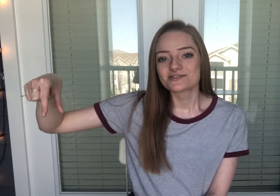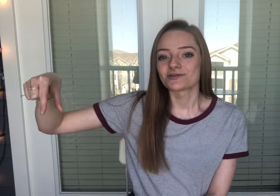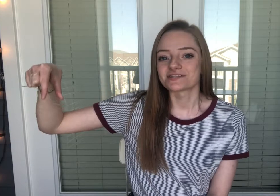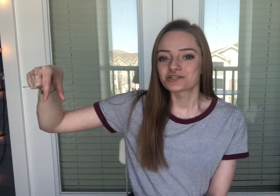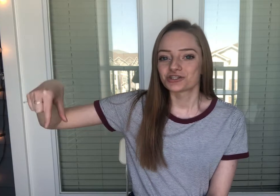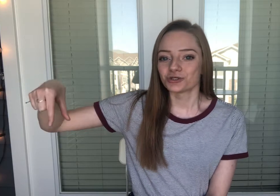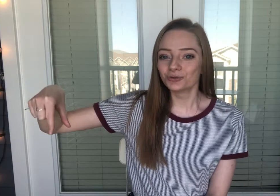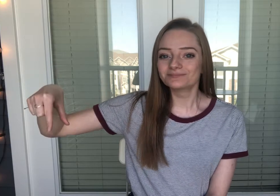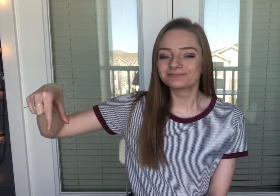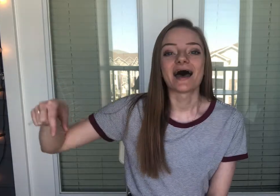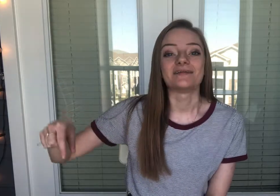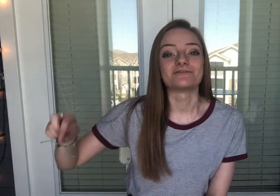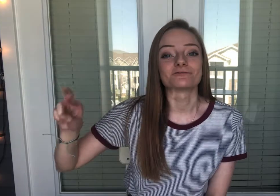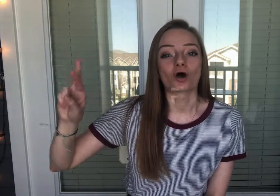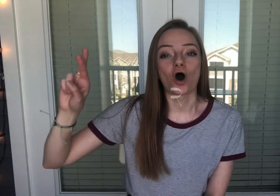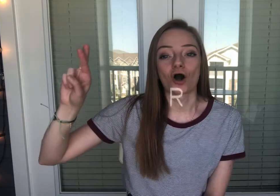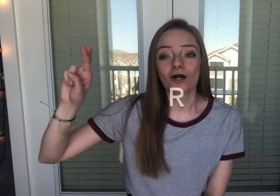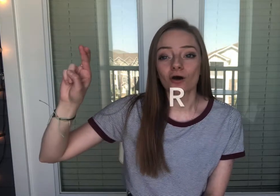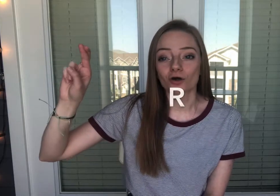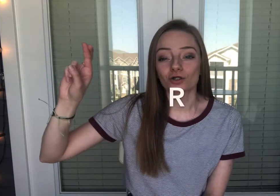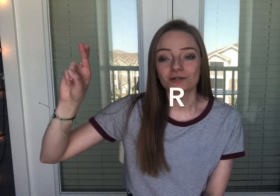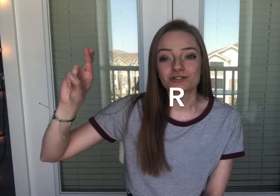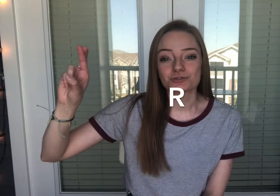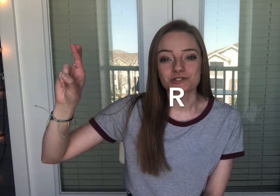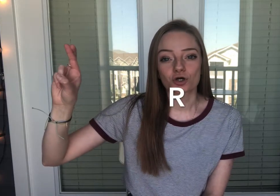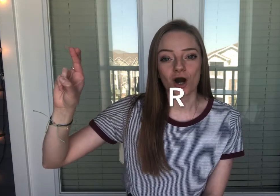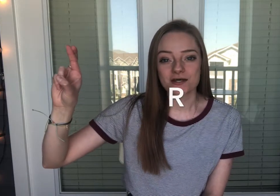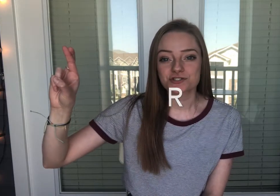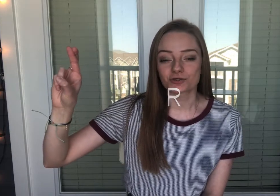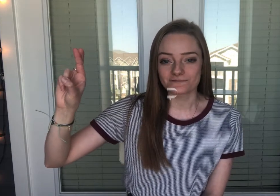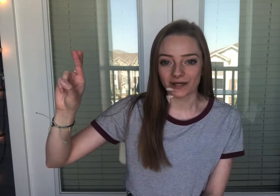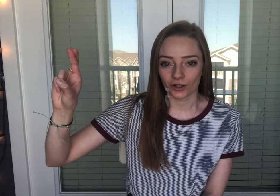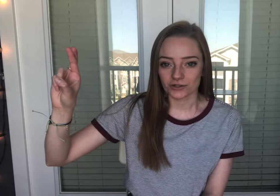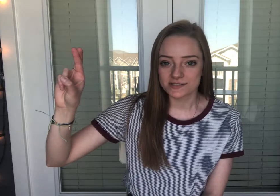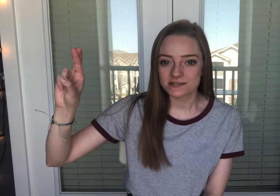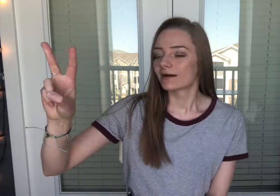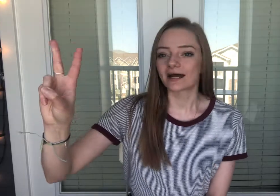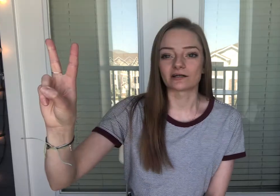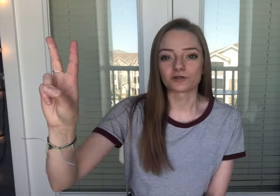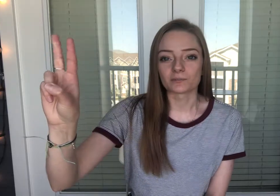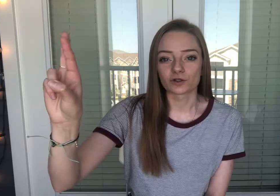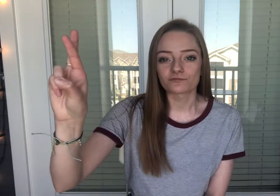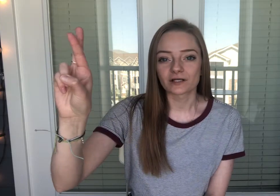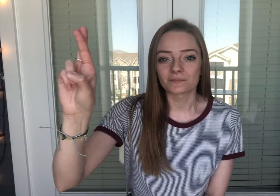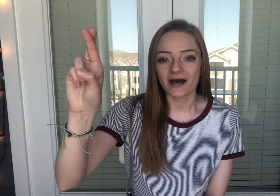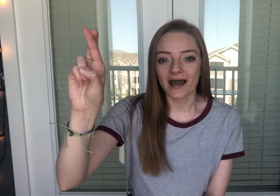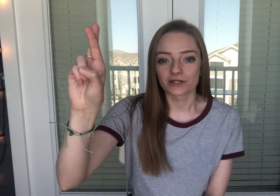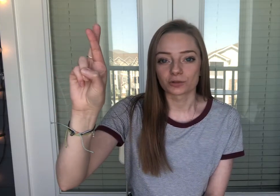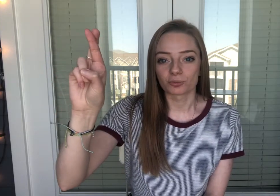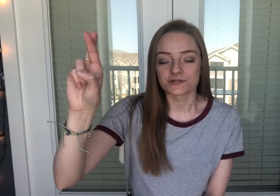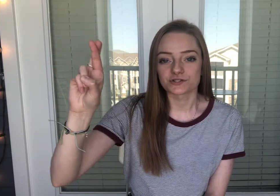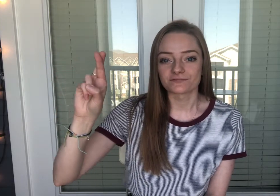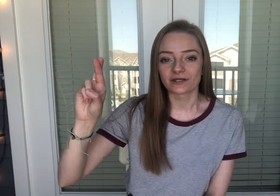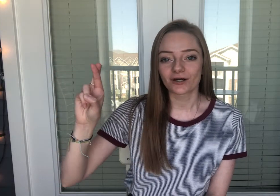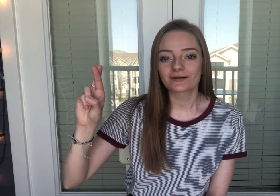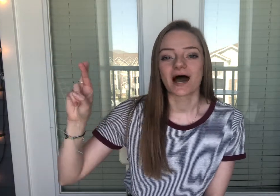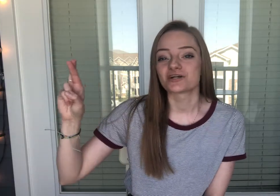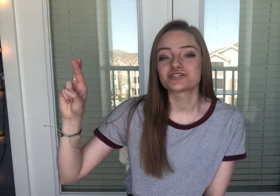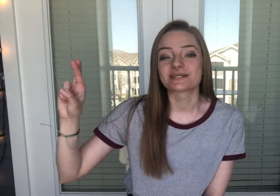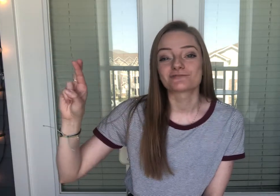that's Q. And then for R, all you're going to do is cross your fingers, kind of your middle finger behind your pointer finger. I just think of